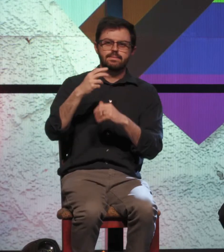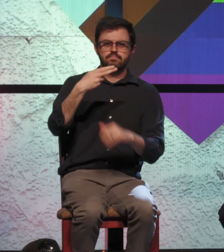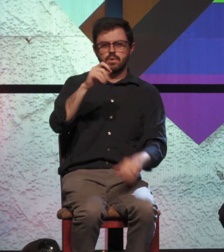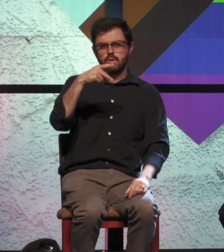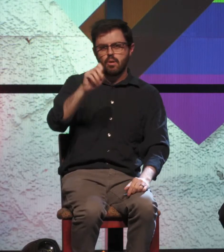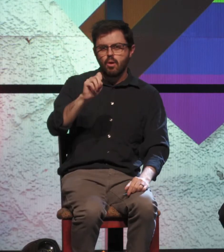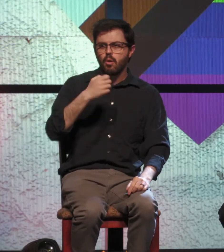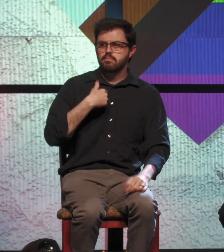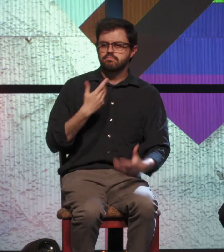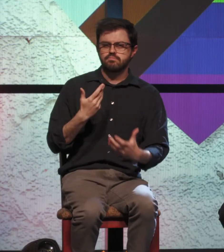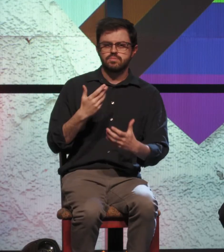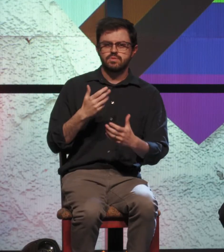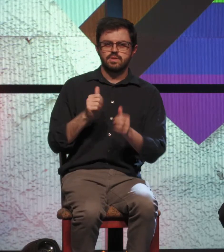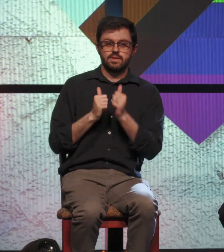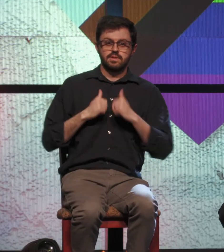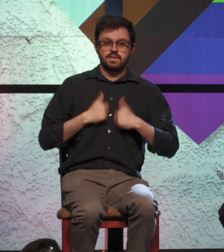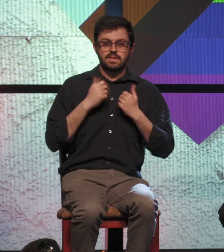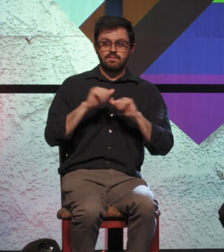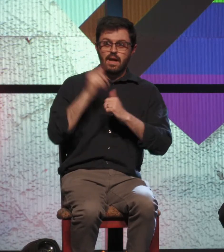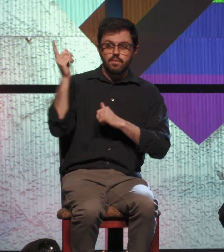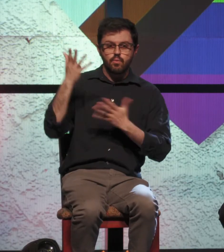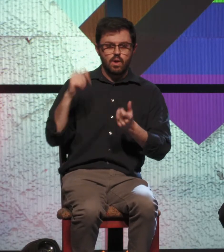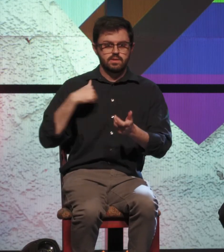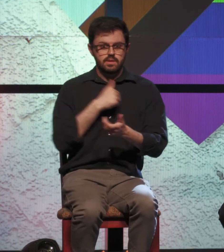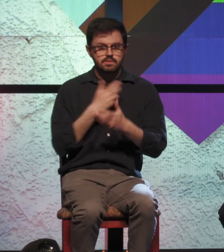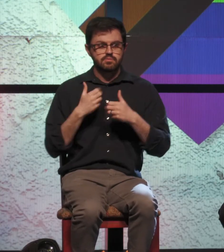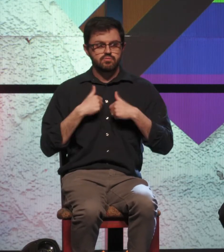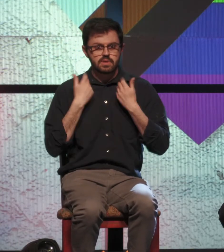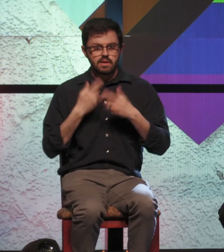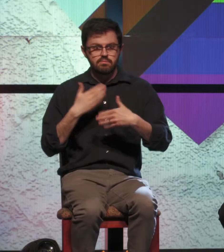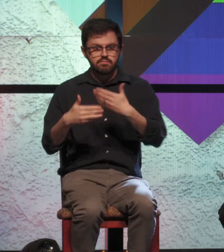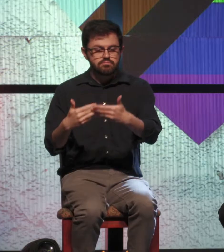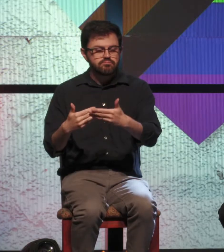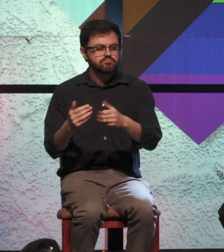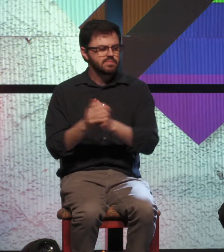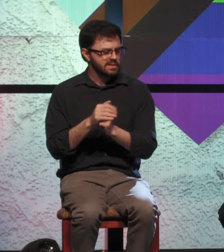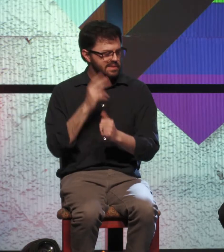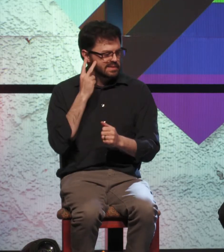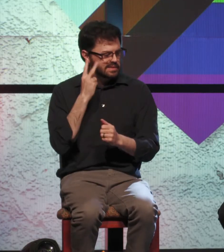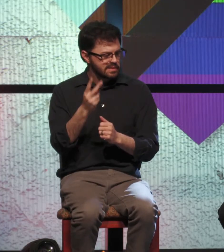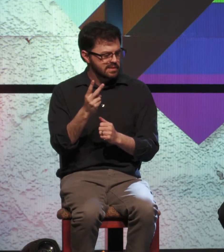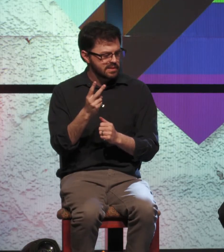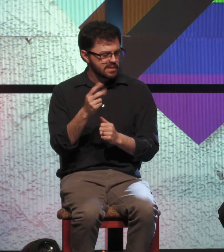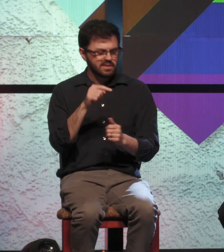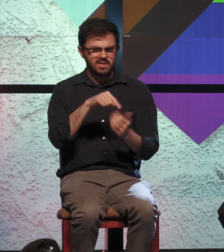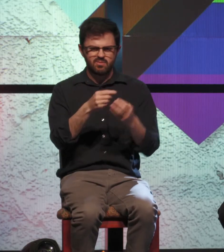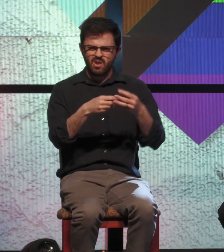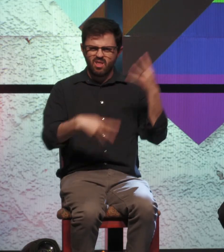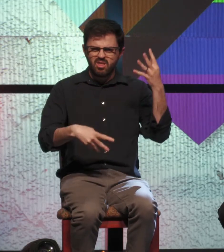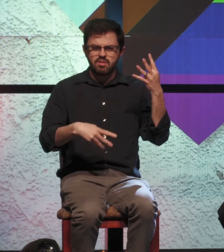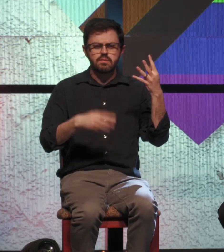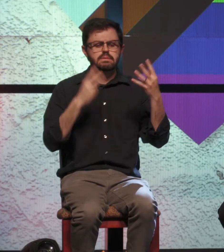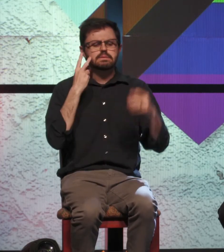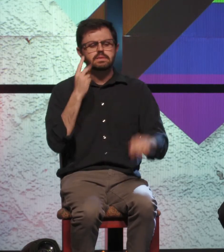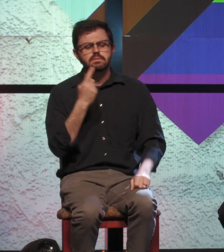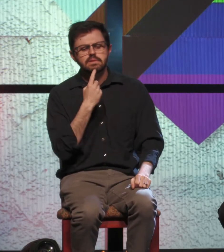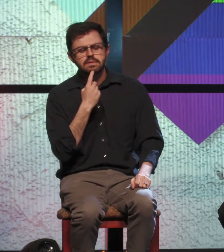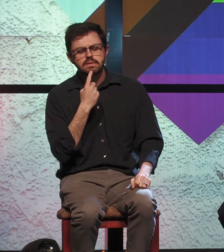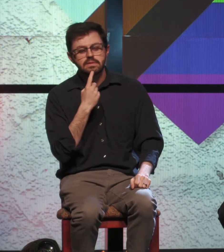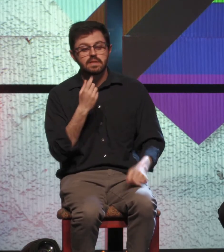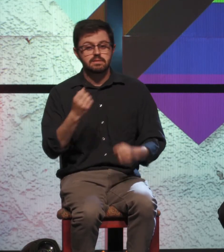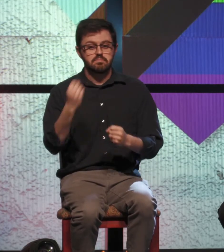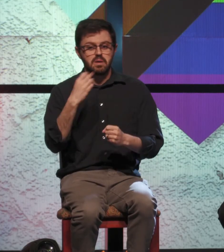okay. To live as God wants us to live. Let's see, this one looks like there might be more than just one text. Somebody's an